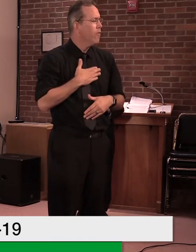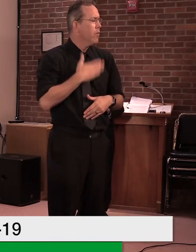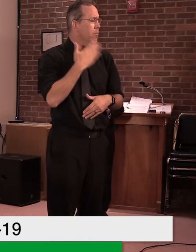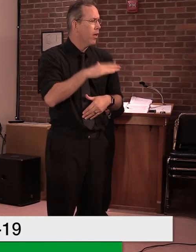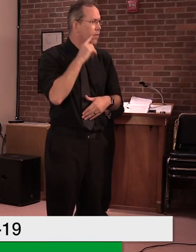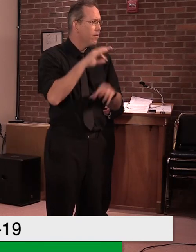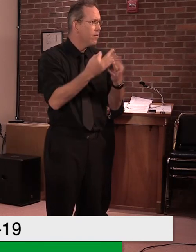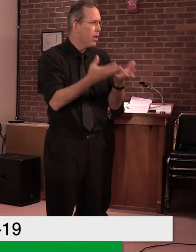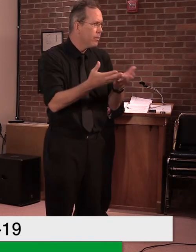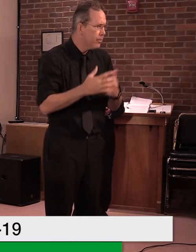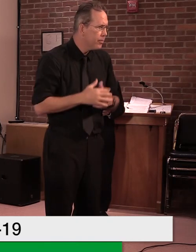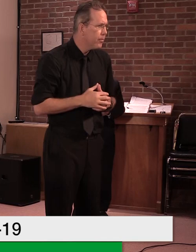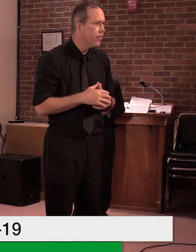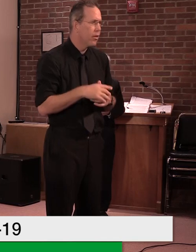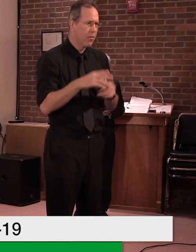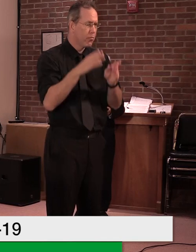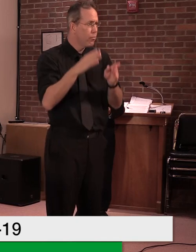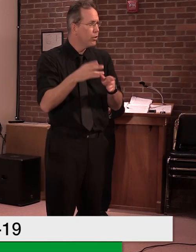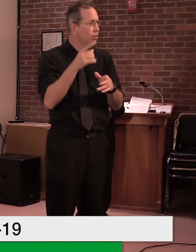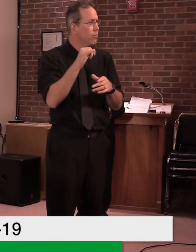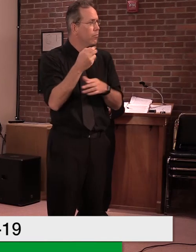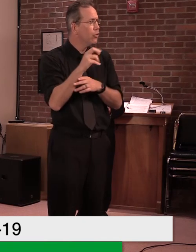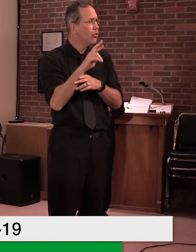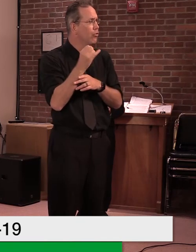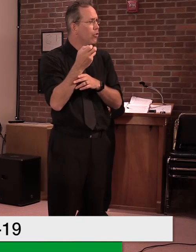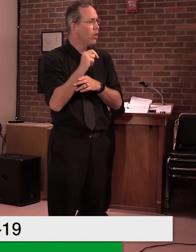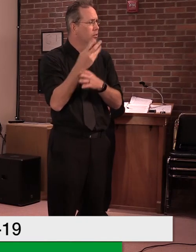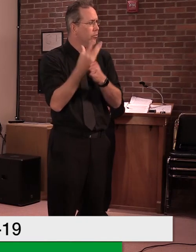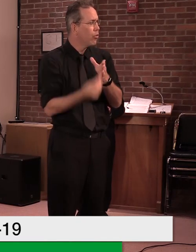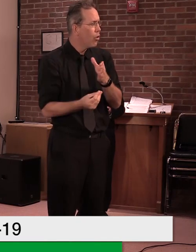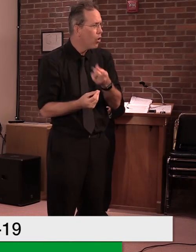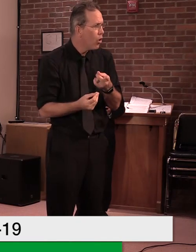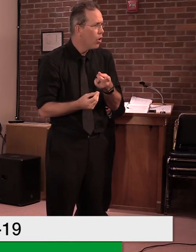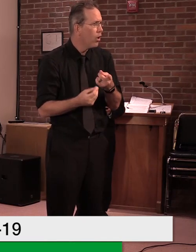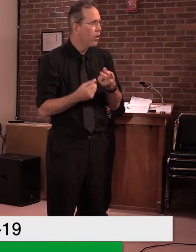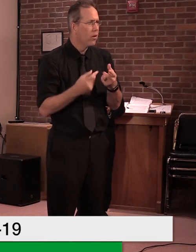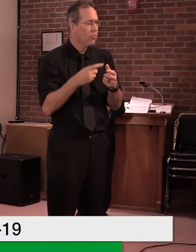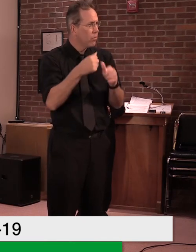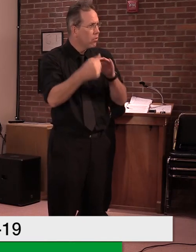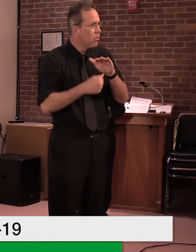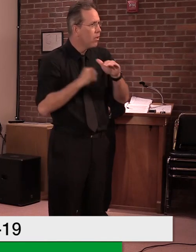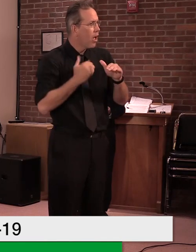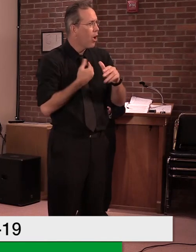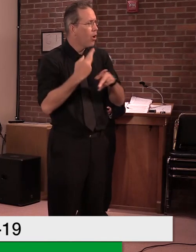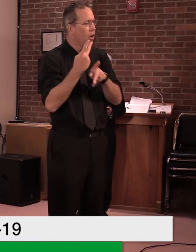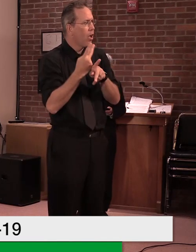custody. We had a responsibility to take care of this person, and it appears we may have failed.